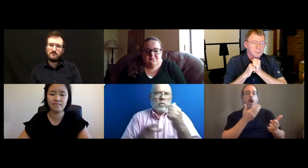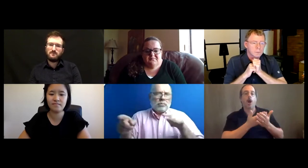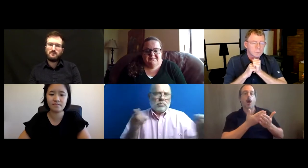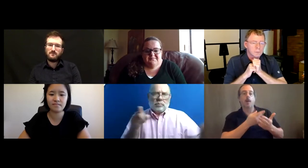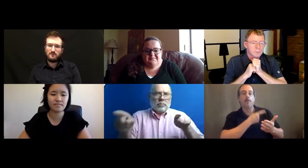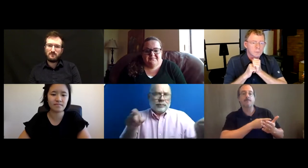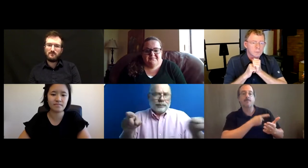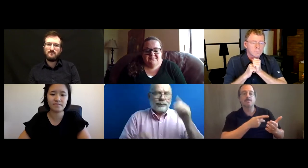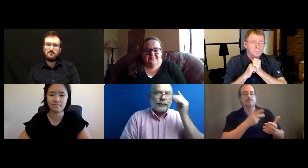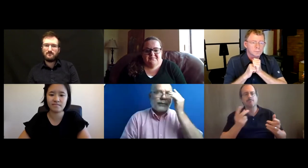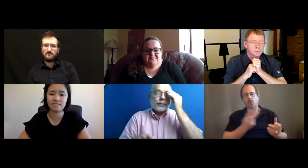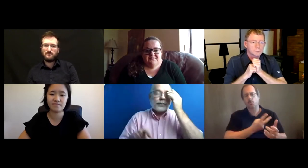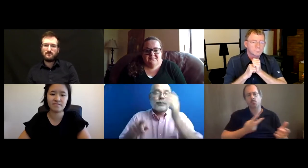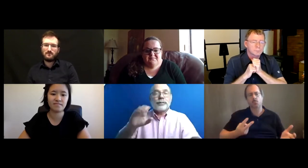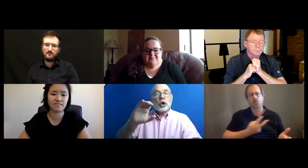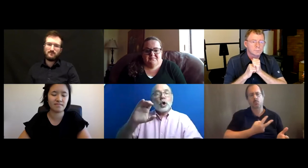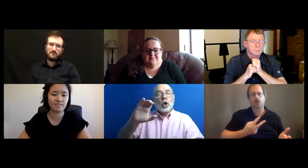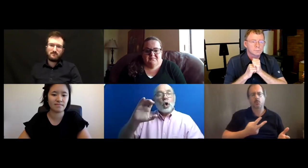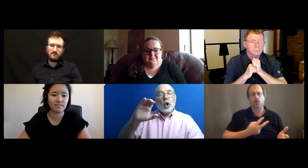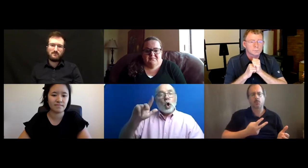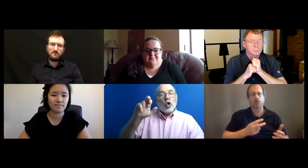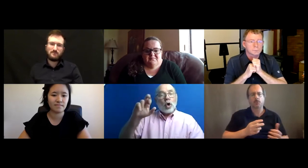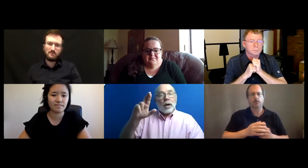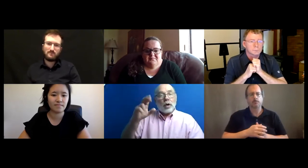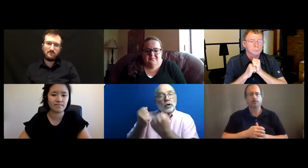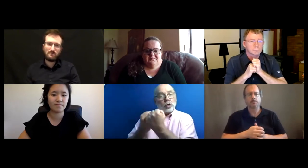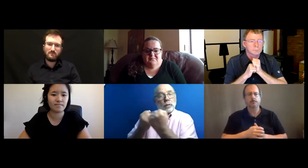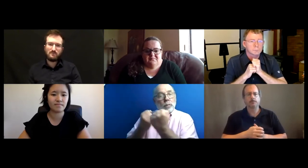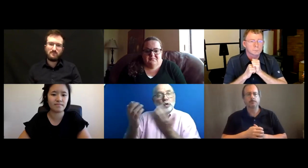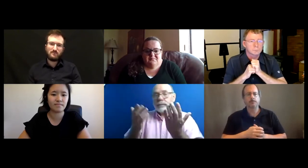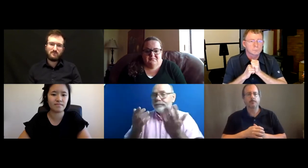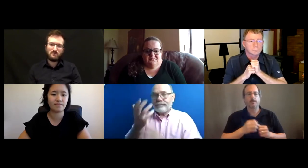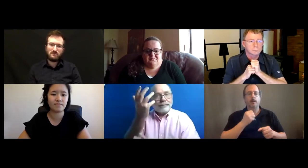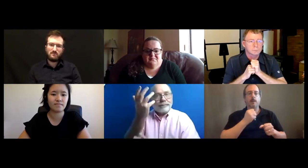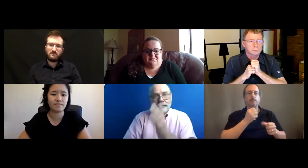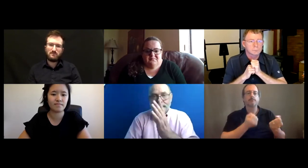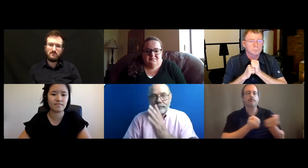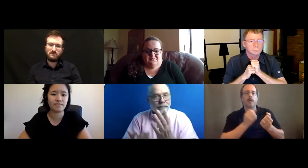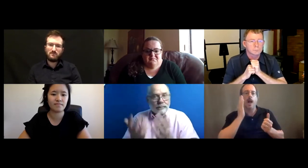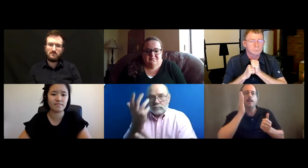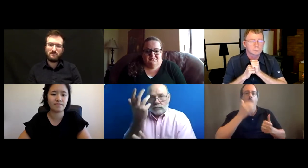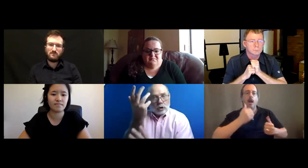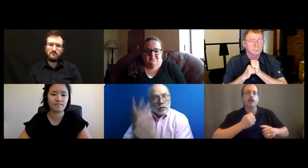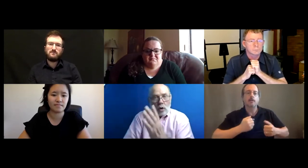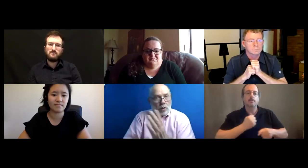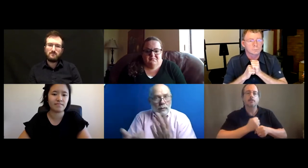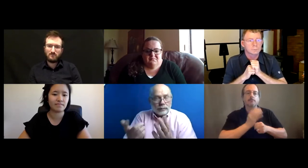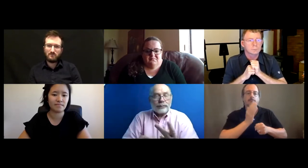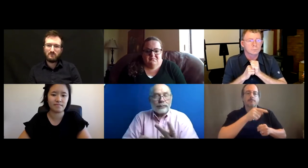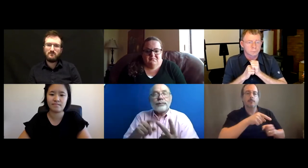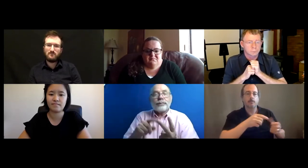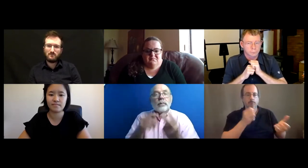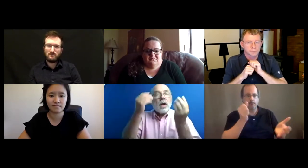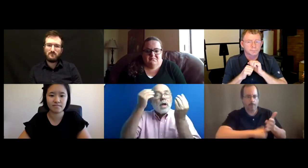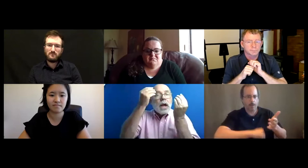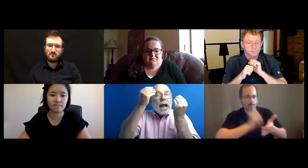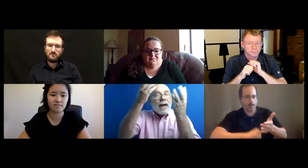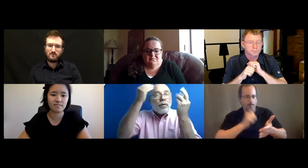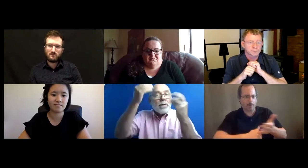demonstration schools branch or the school boards. The problem is the lack of career supports.